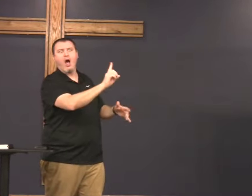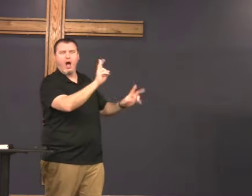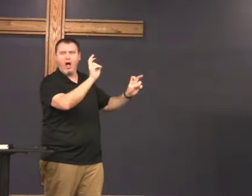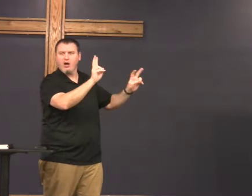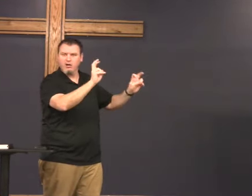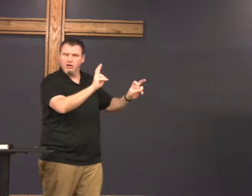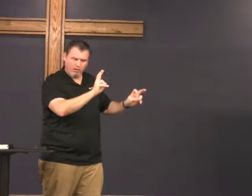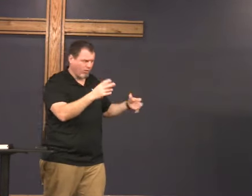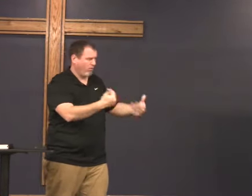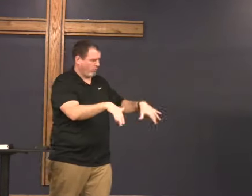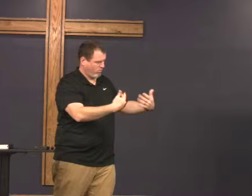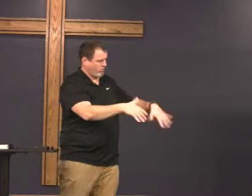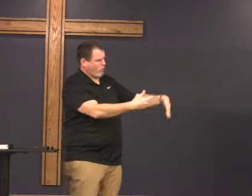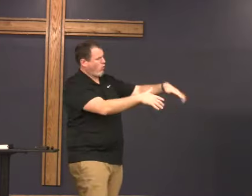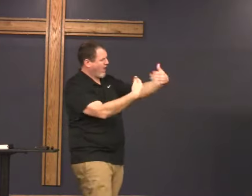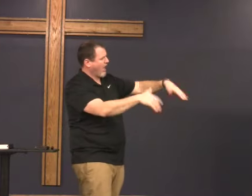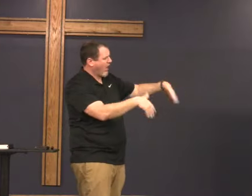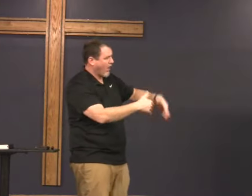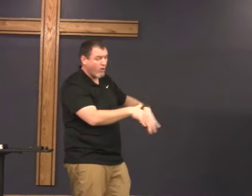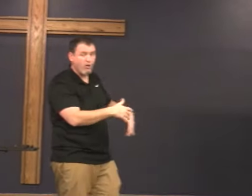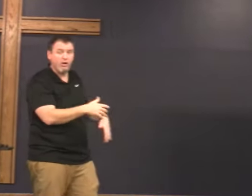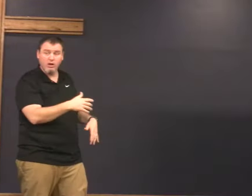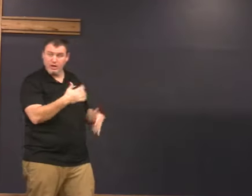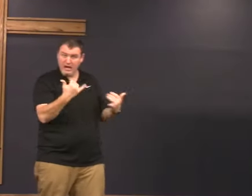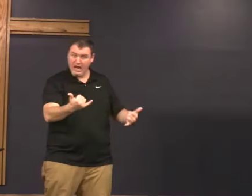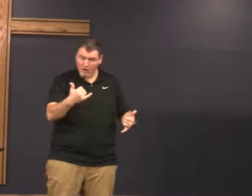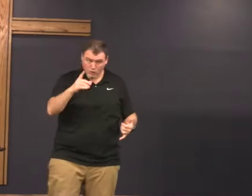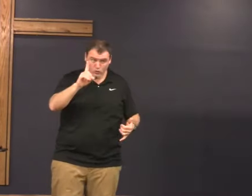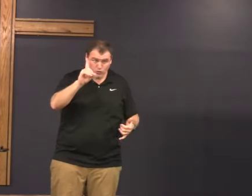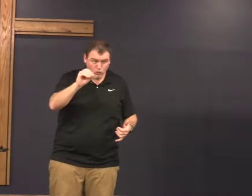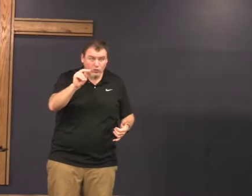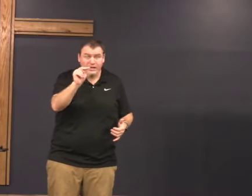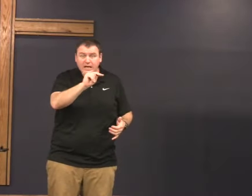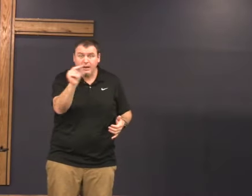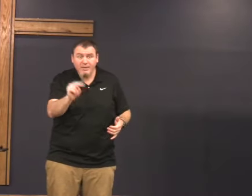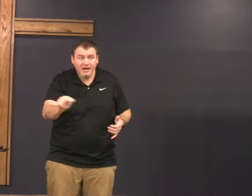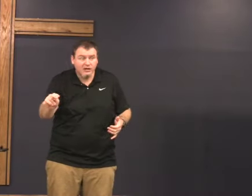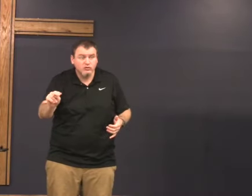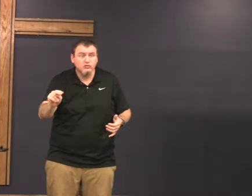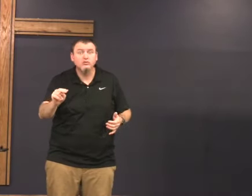someone. Almost what they got. He's so impressed.